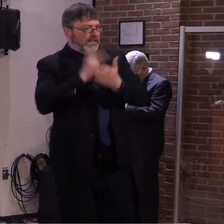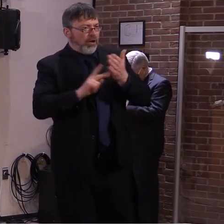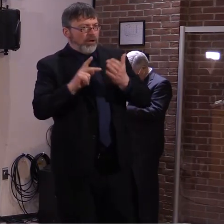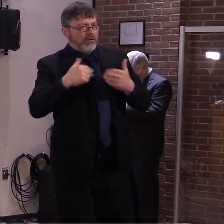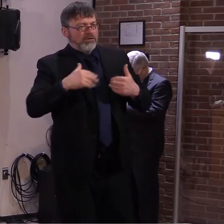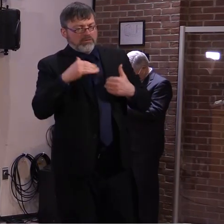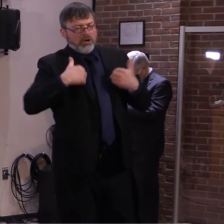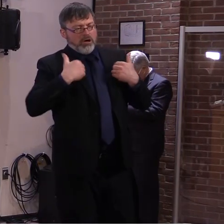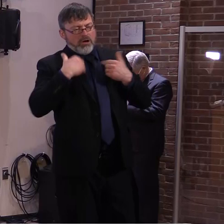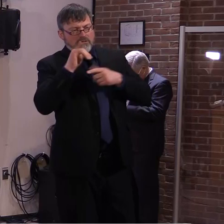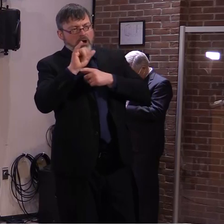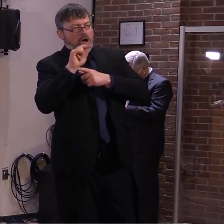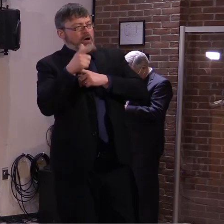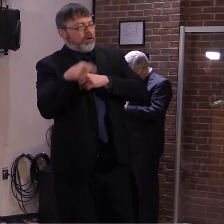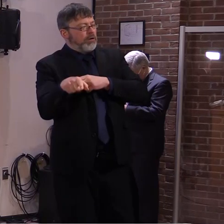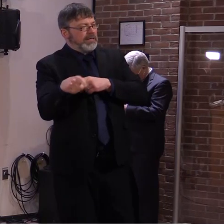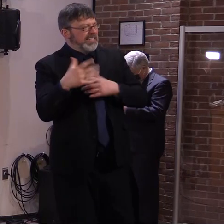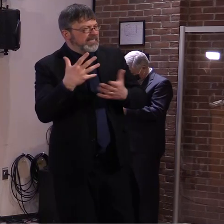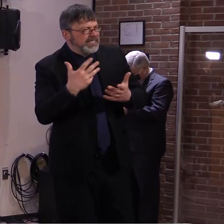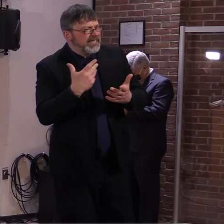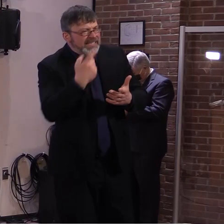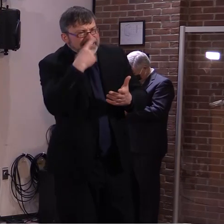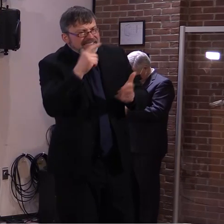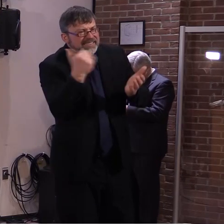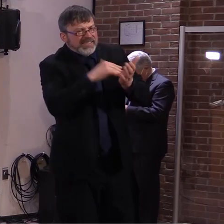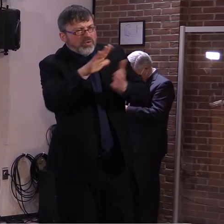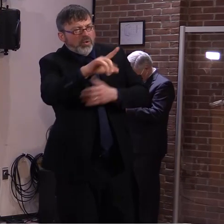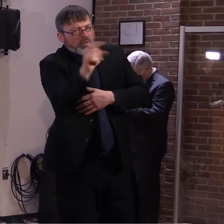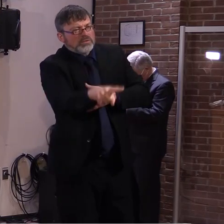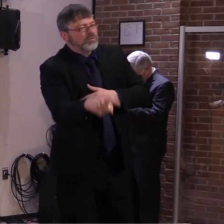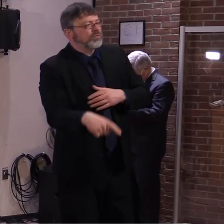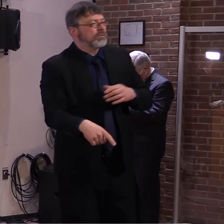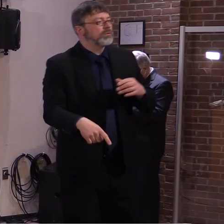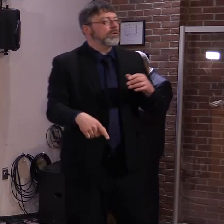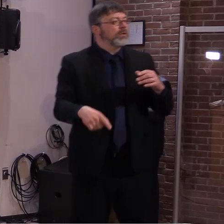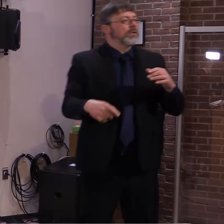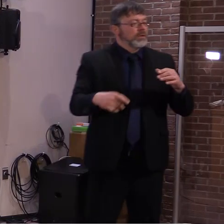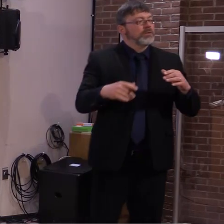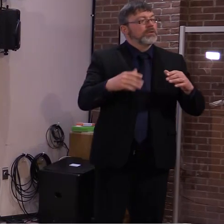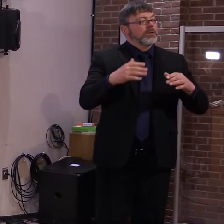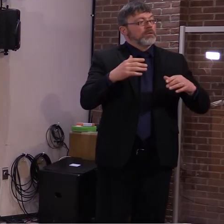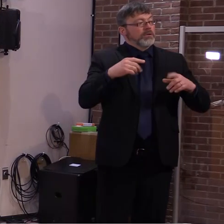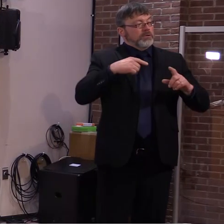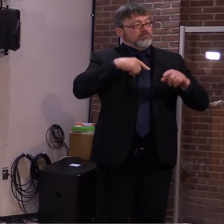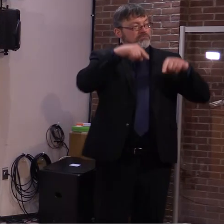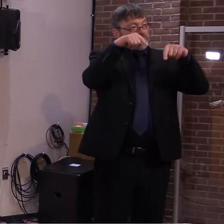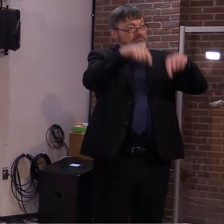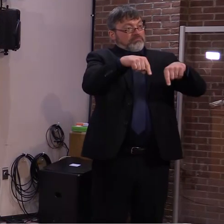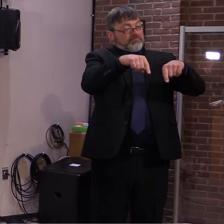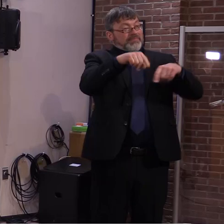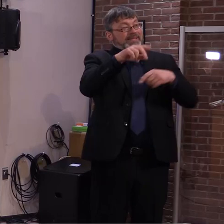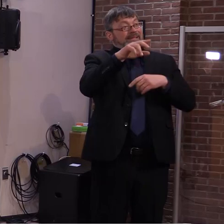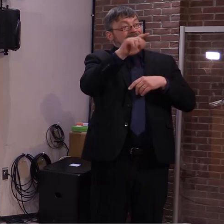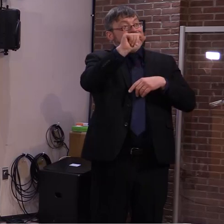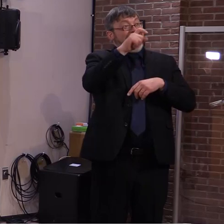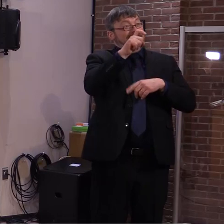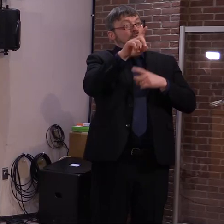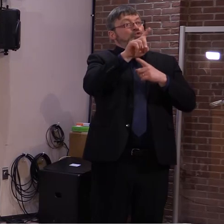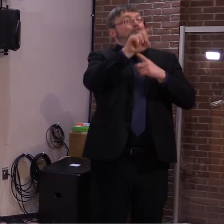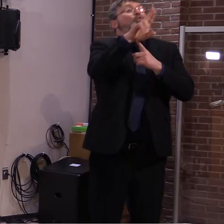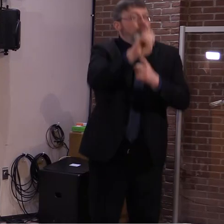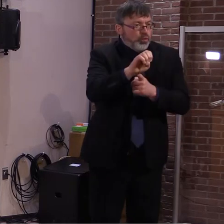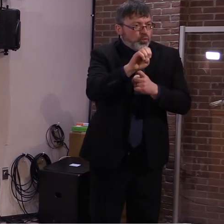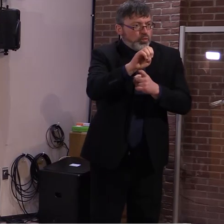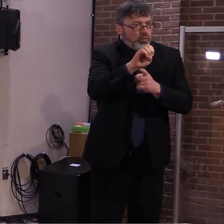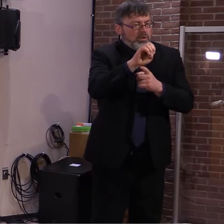Do you want me to repeat it? Yes, if you could. That would be great. Thank you. It's about the due date for the unemployed. It's about the, even